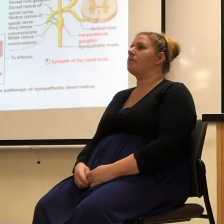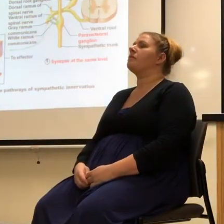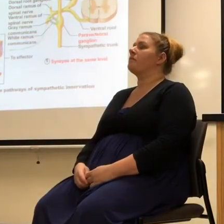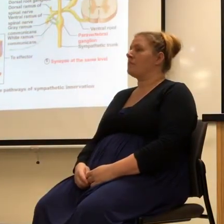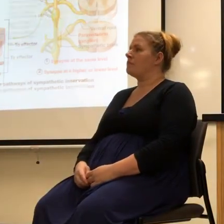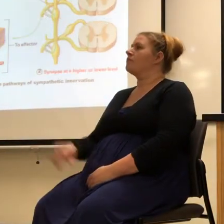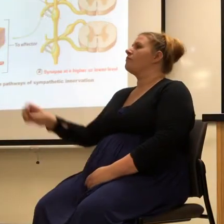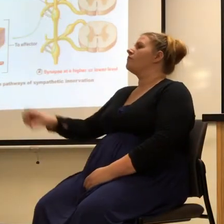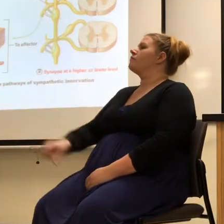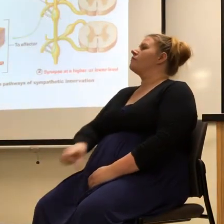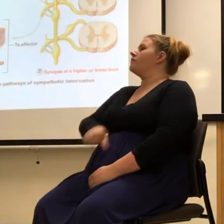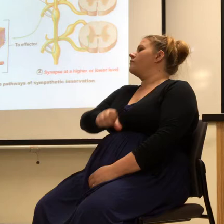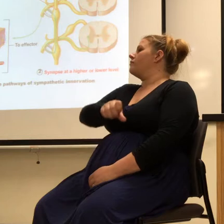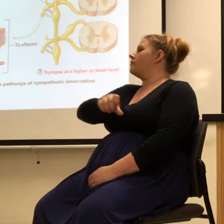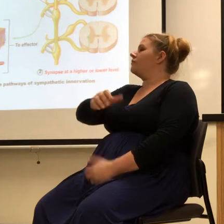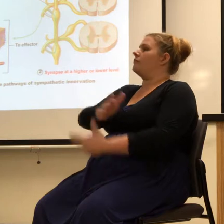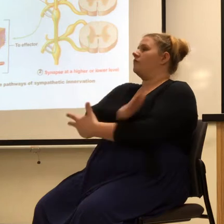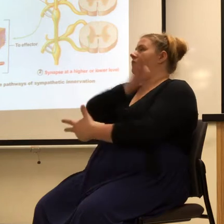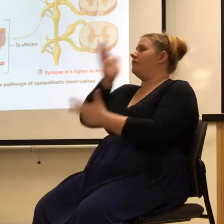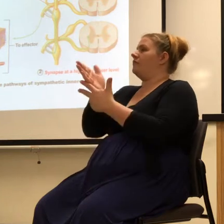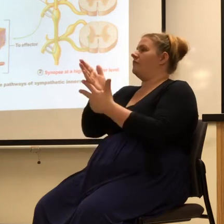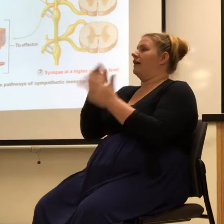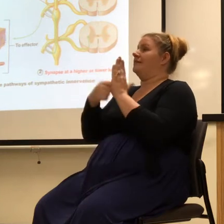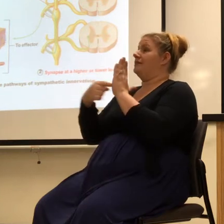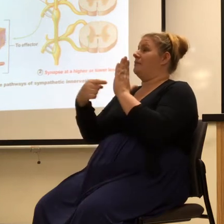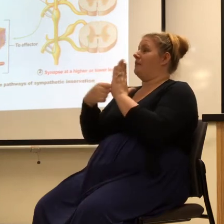The other example,